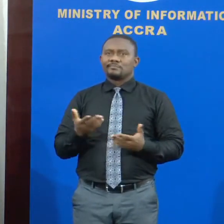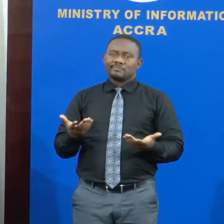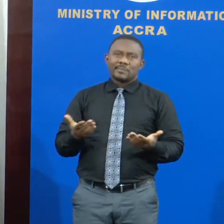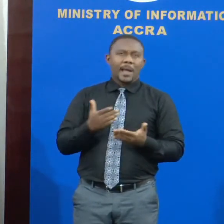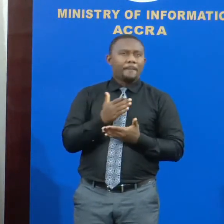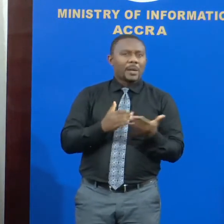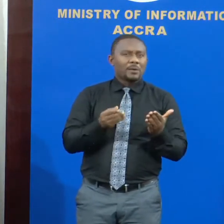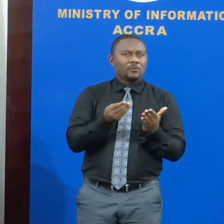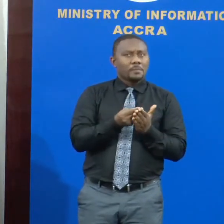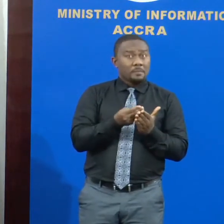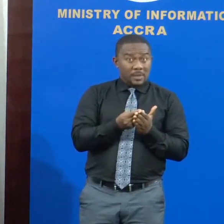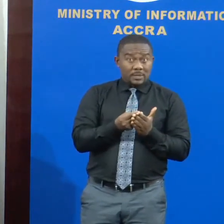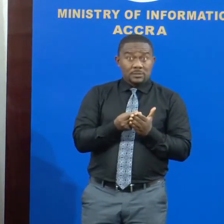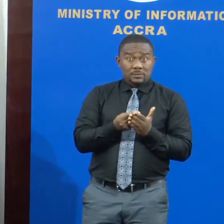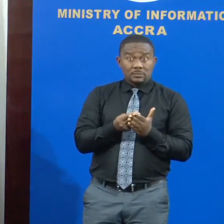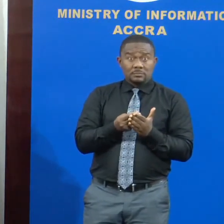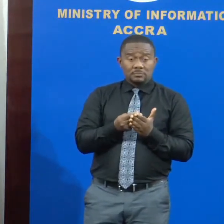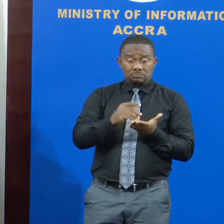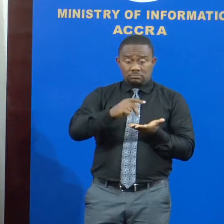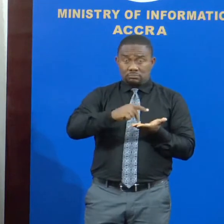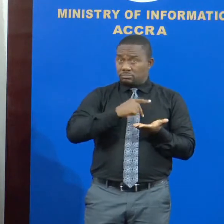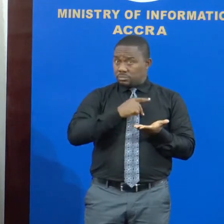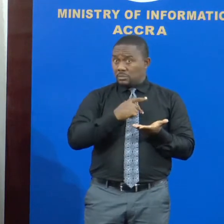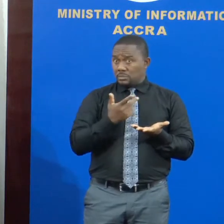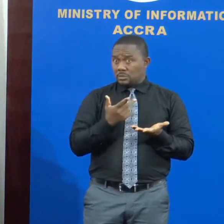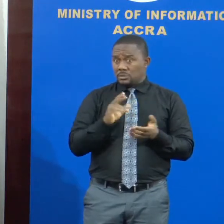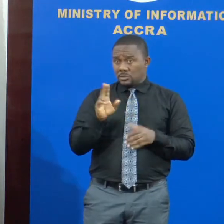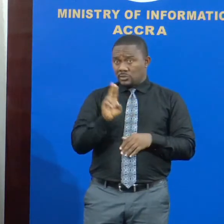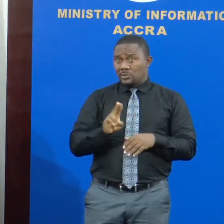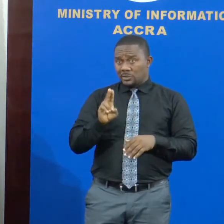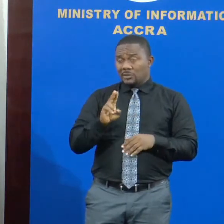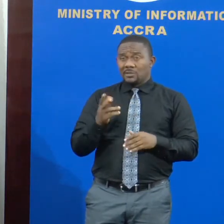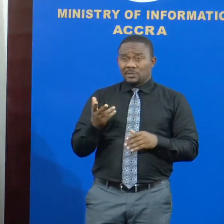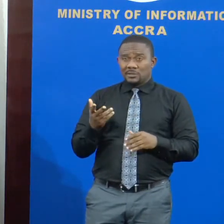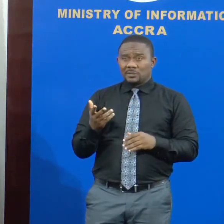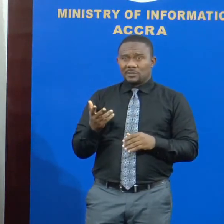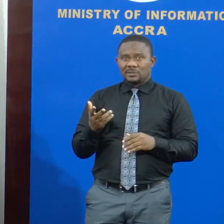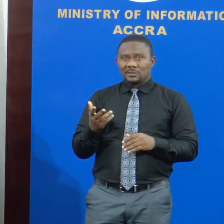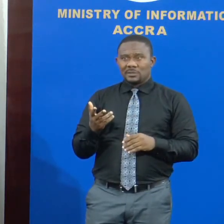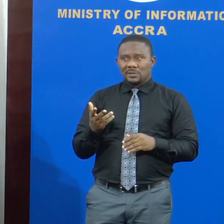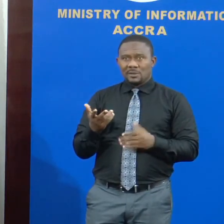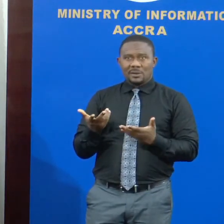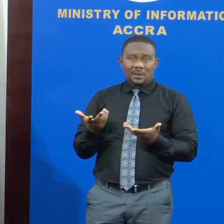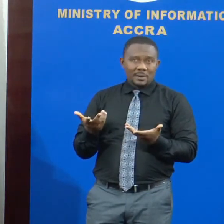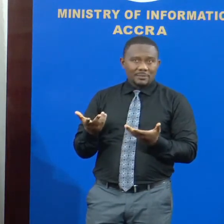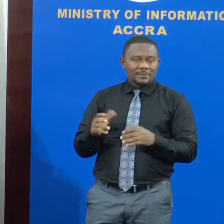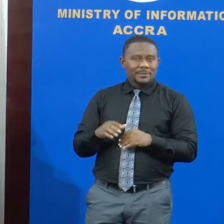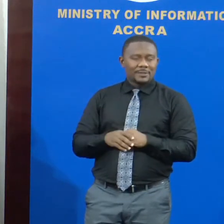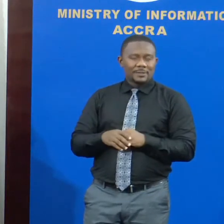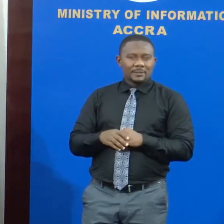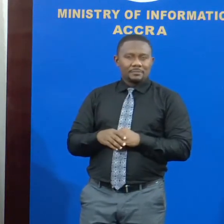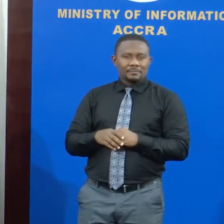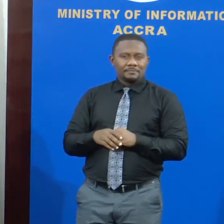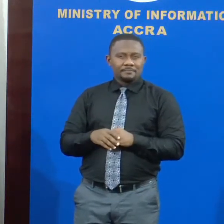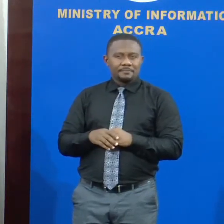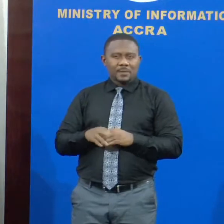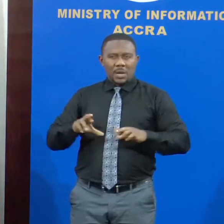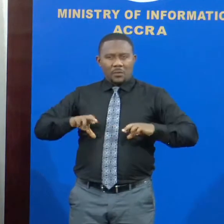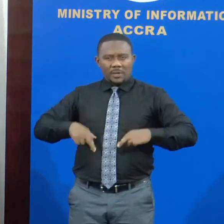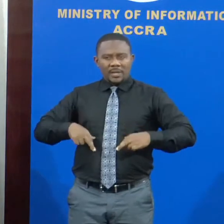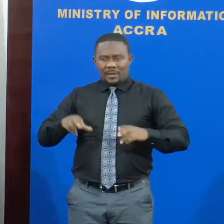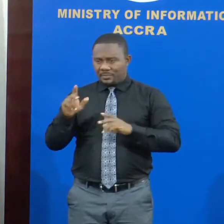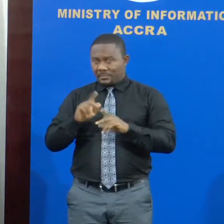of the monies that you pay to us is also used to pay current pensioners because there is some intergenerational